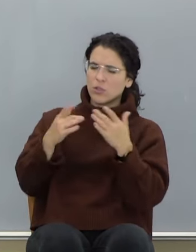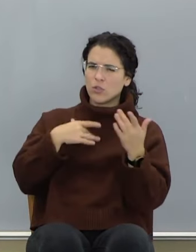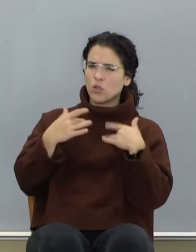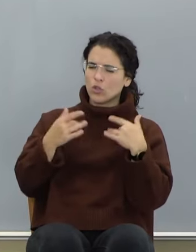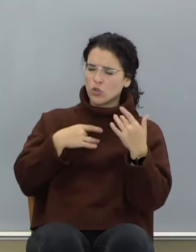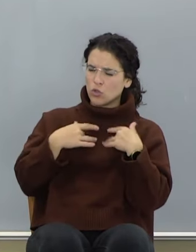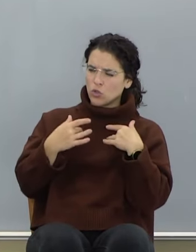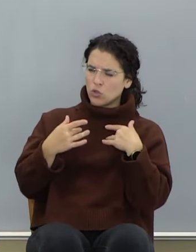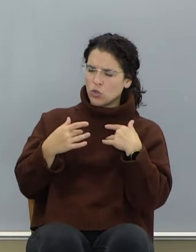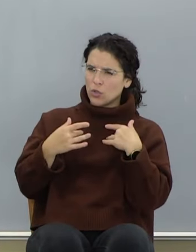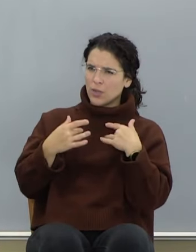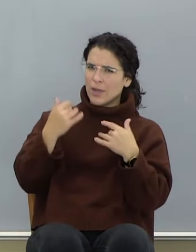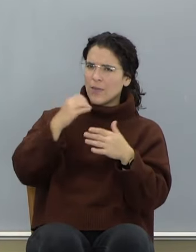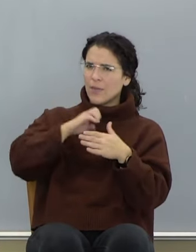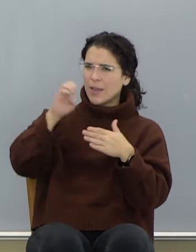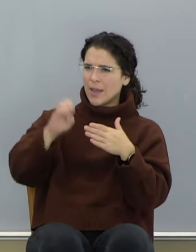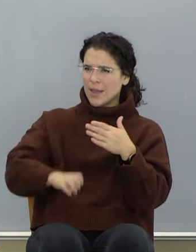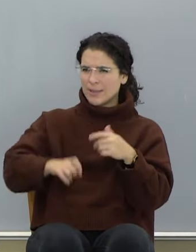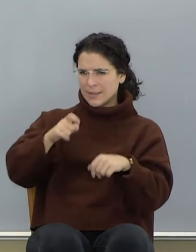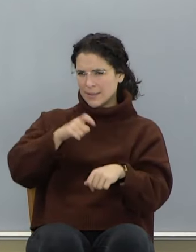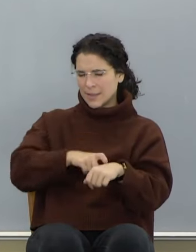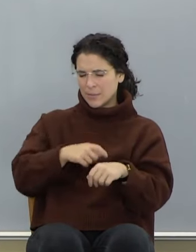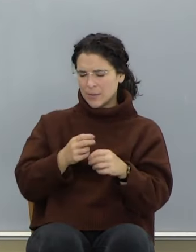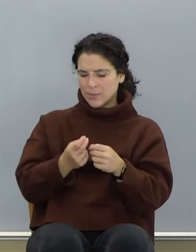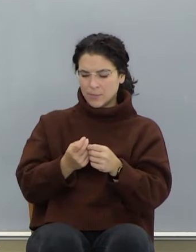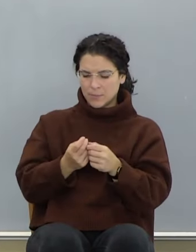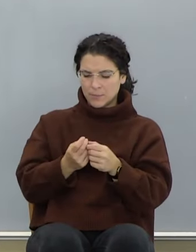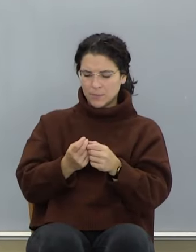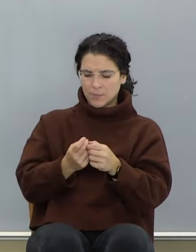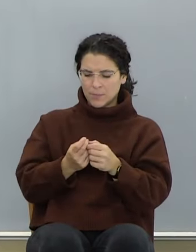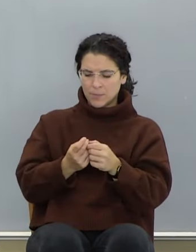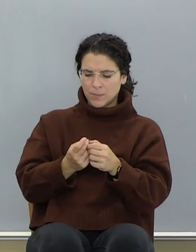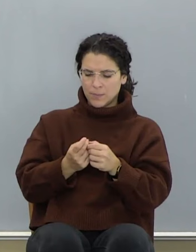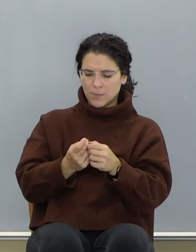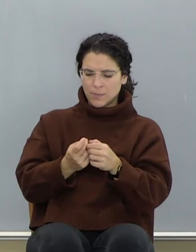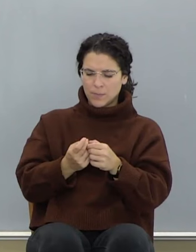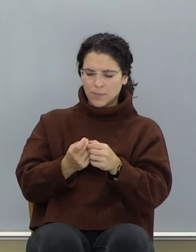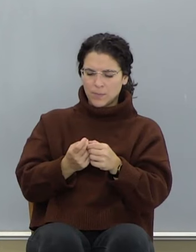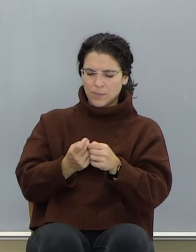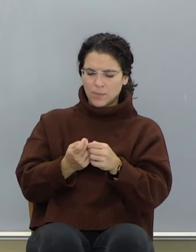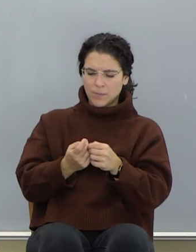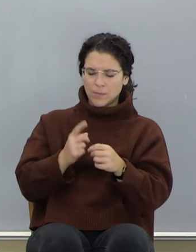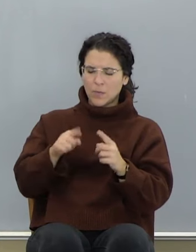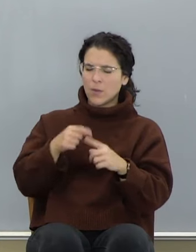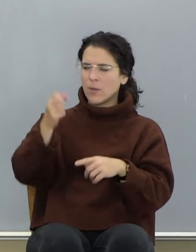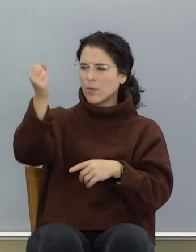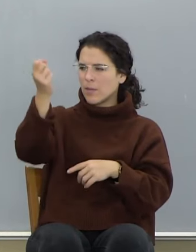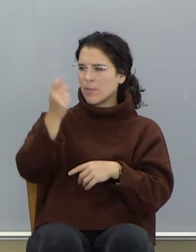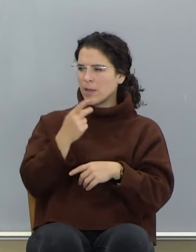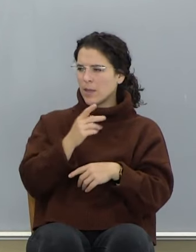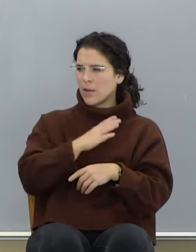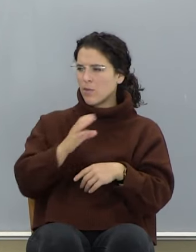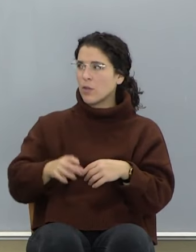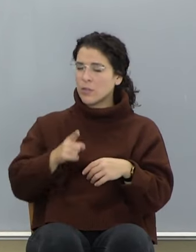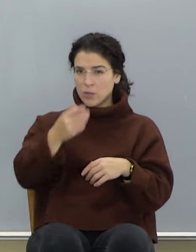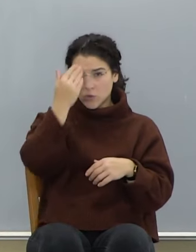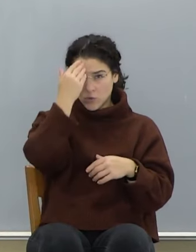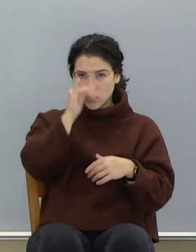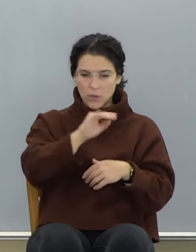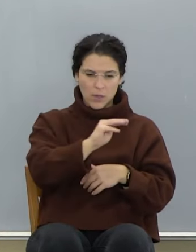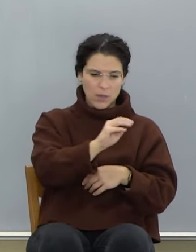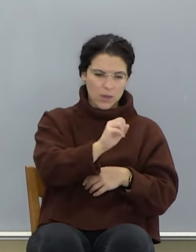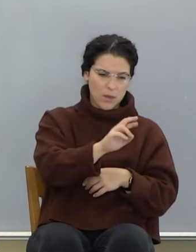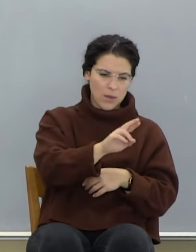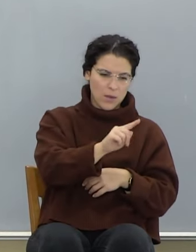concerning the end times, concerning the return. And I'm not going to read all that. Did you know that Martin